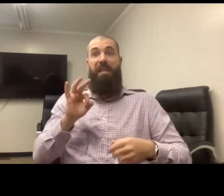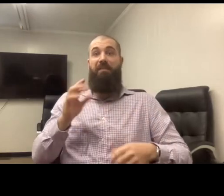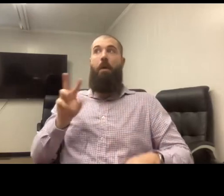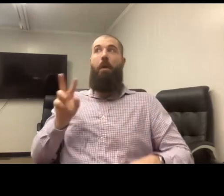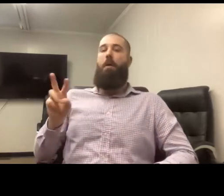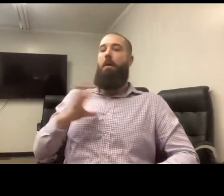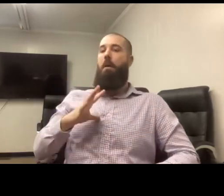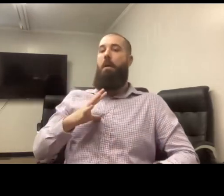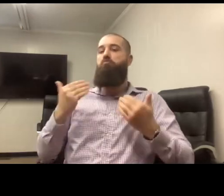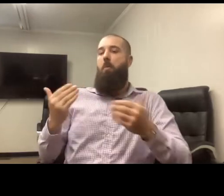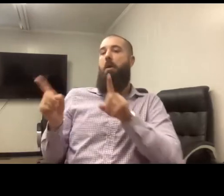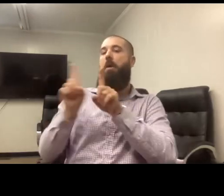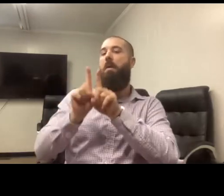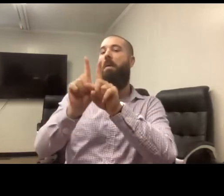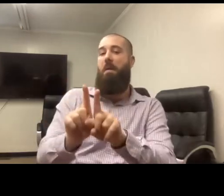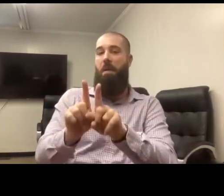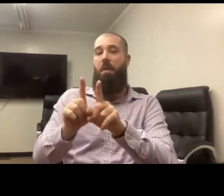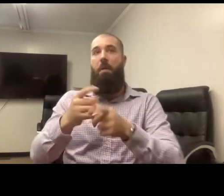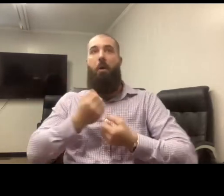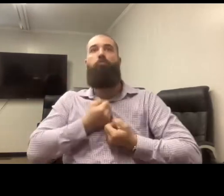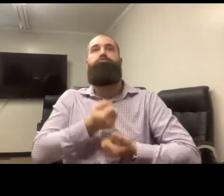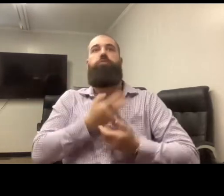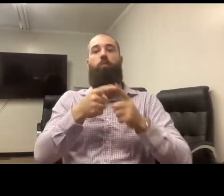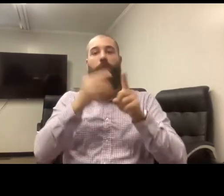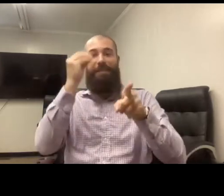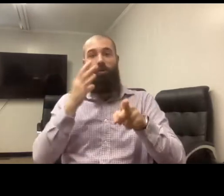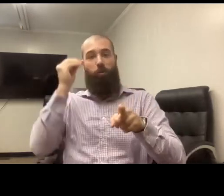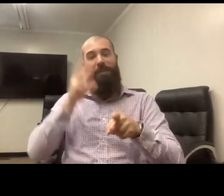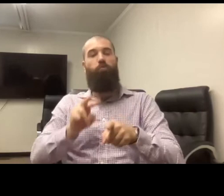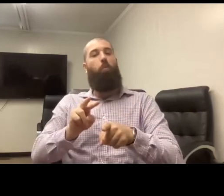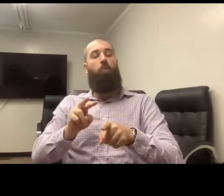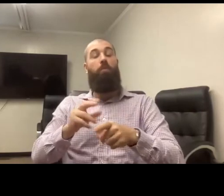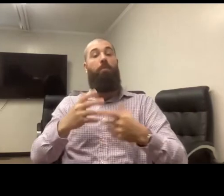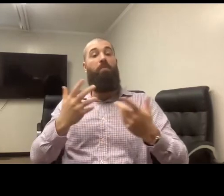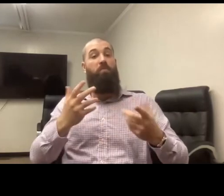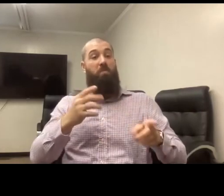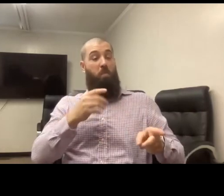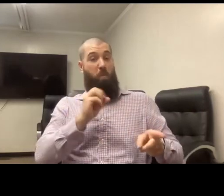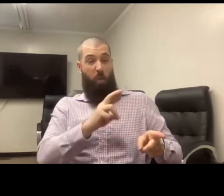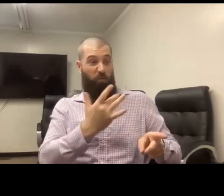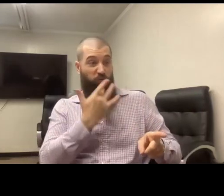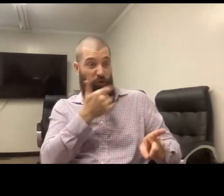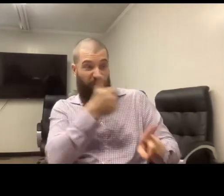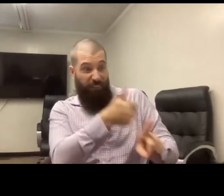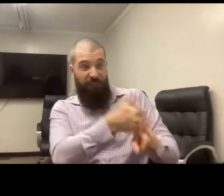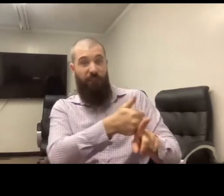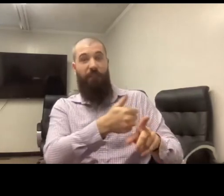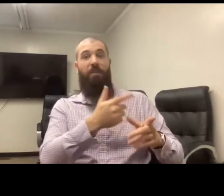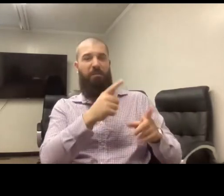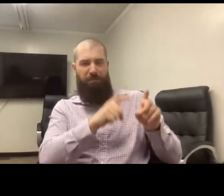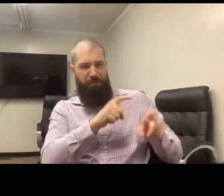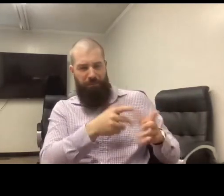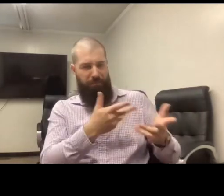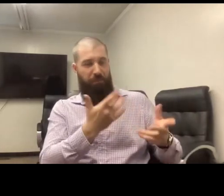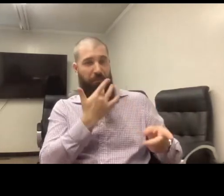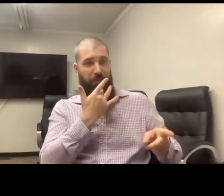ally. That might be something she's willing to do, is have you there so that she can explain to the teachers what it is that she needs. Or,